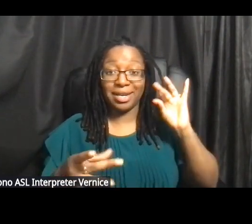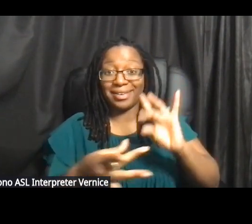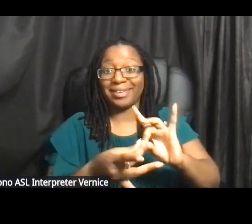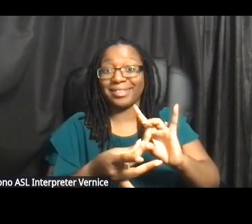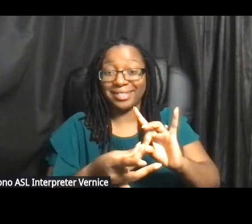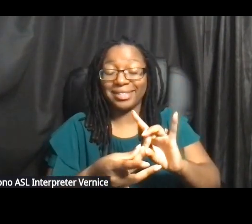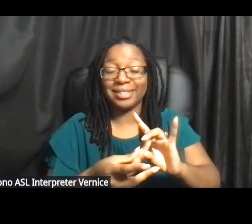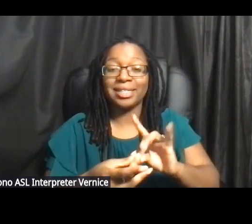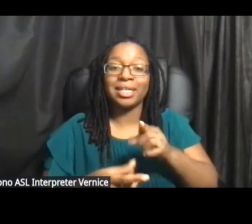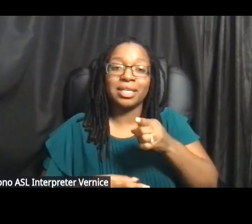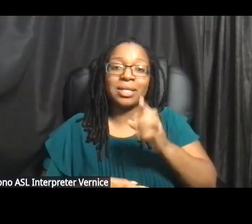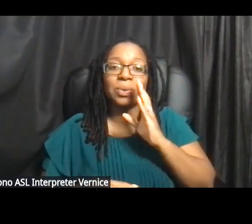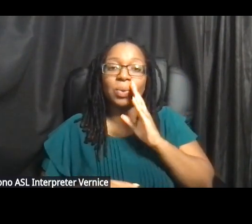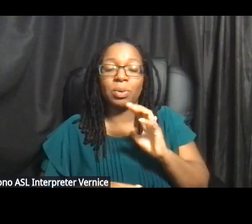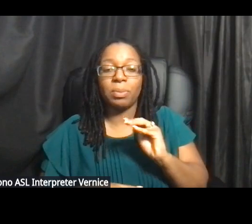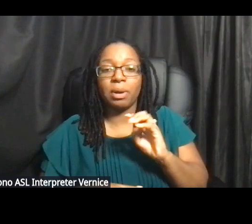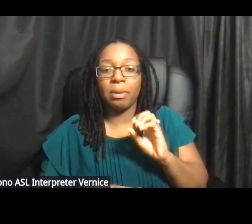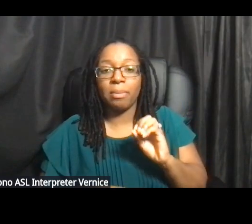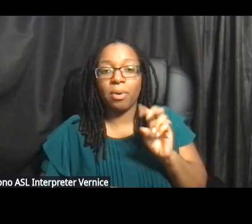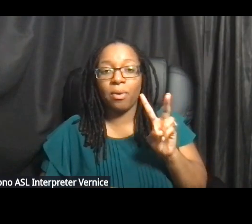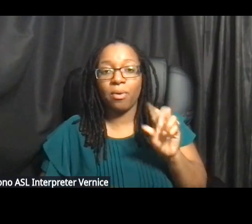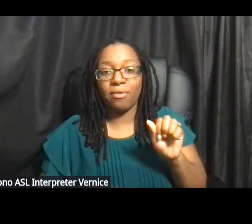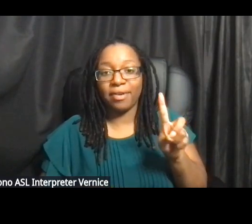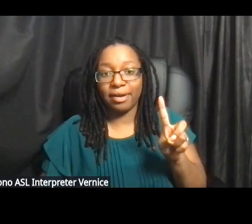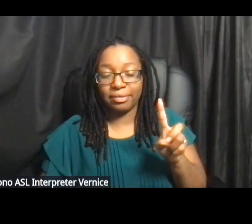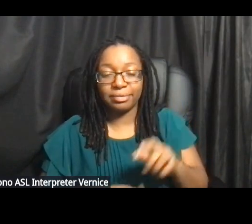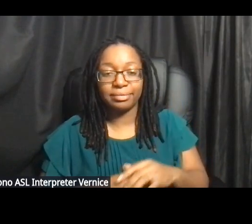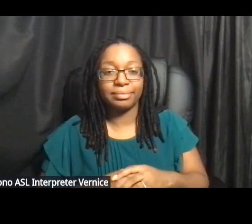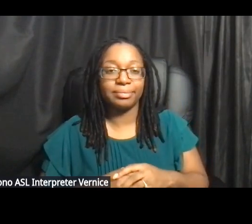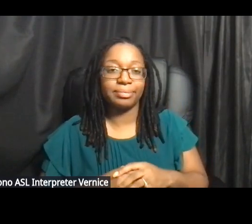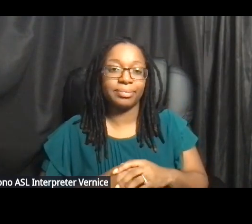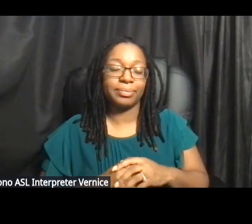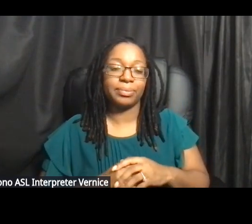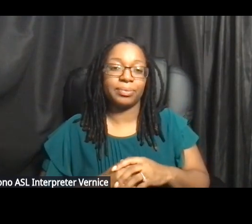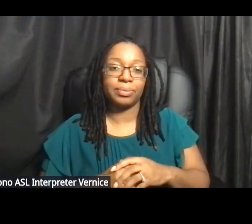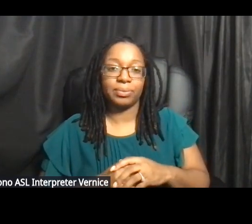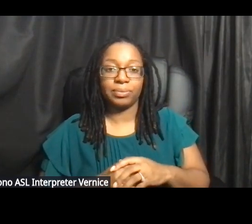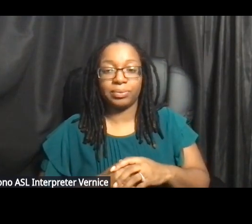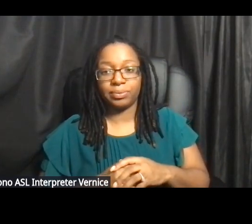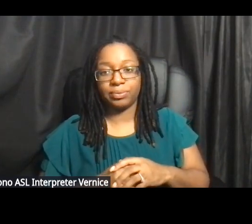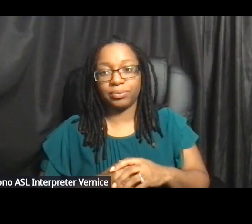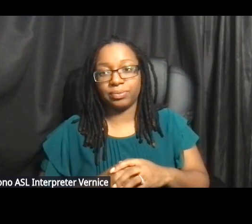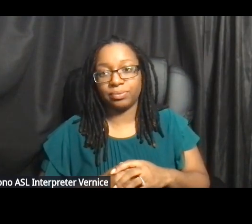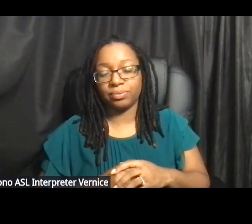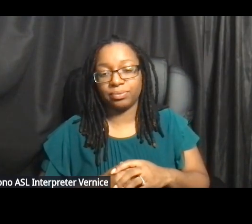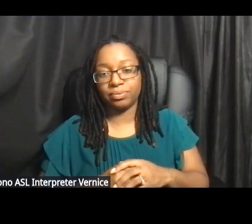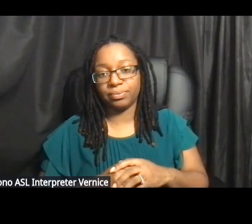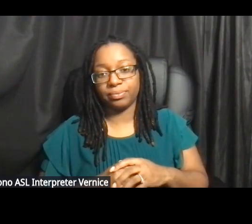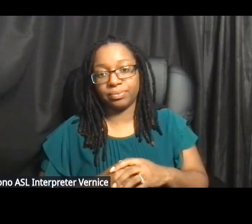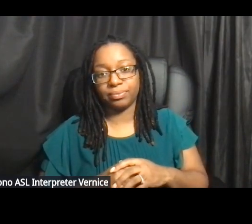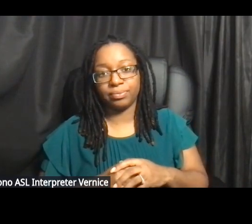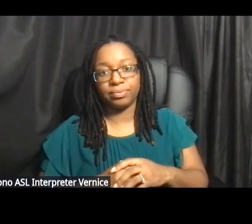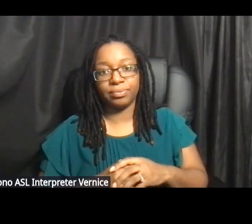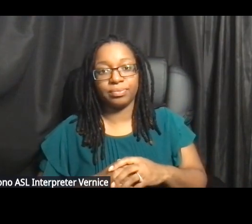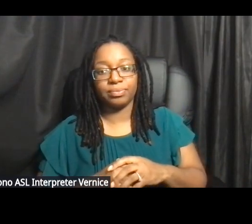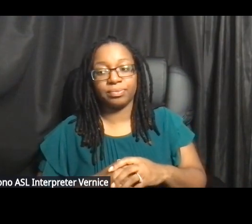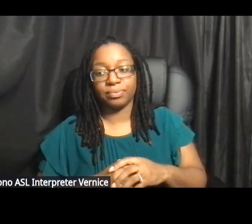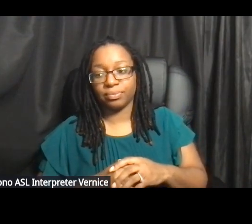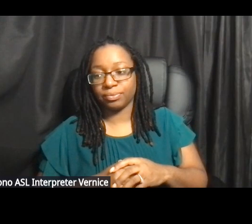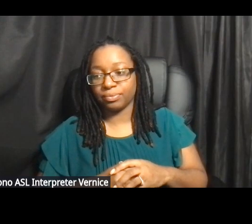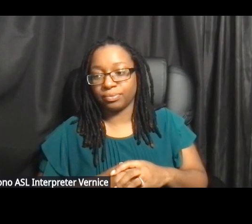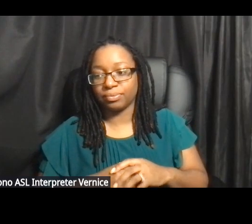to be Mulvad. Um, if I, do this correctly, here we